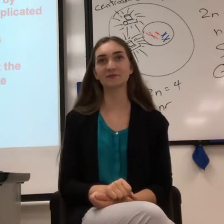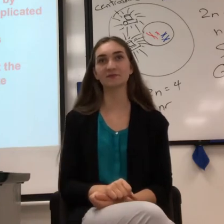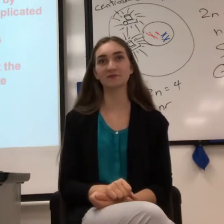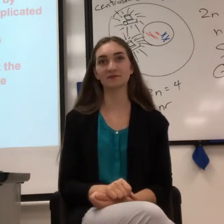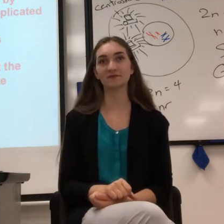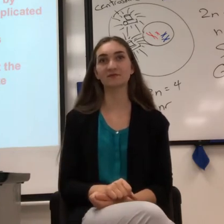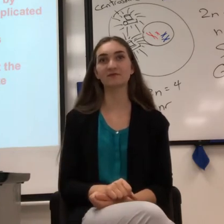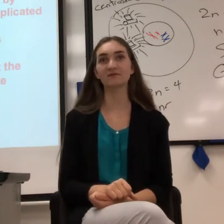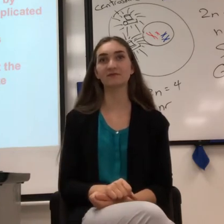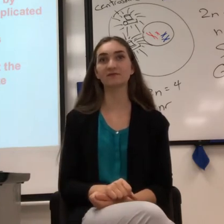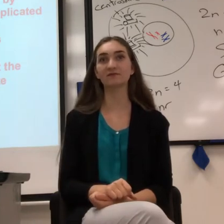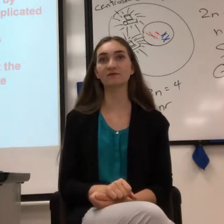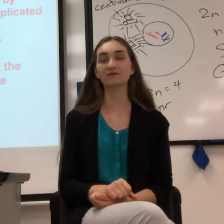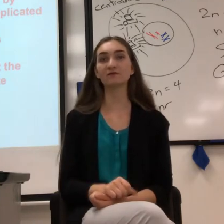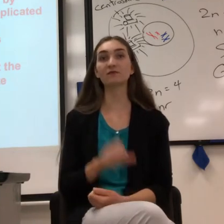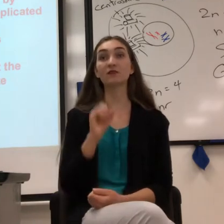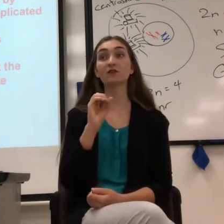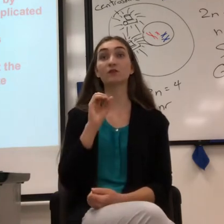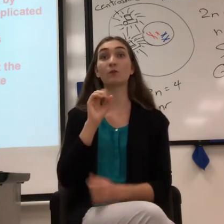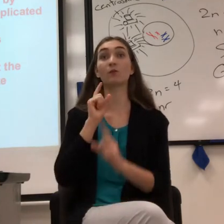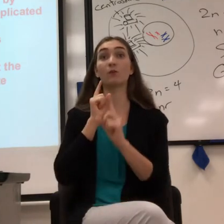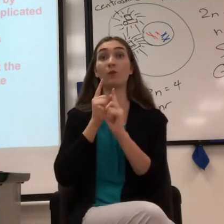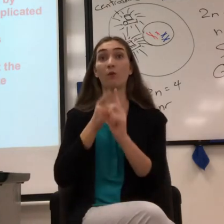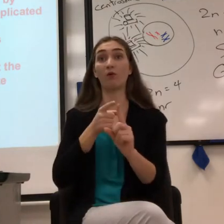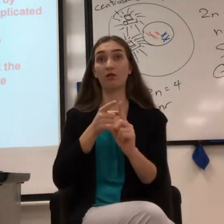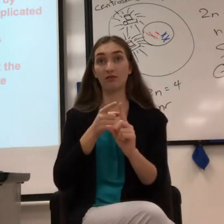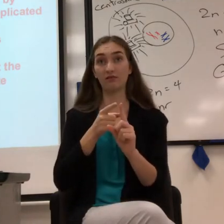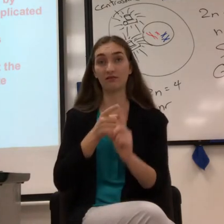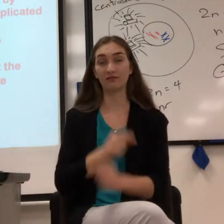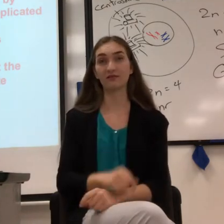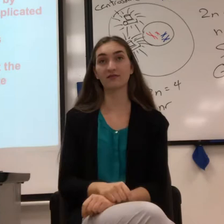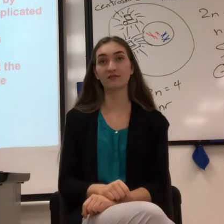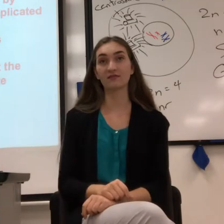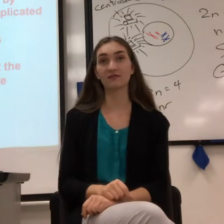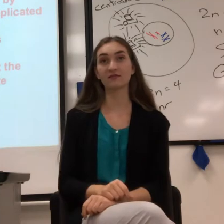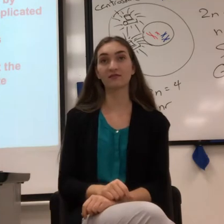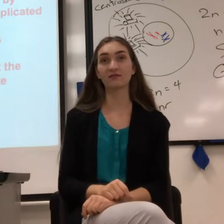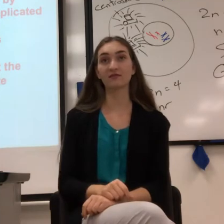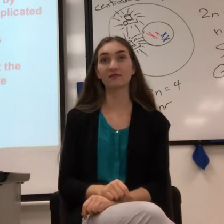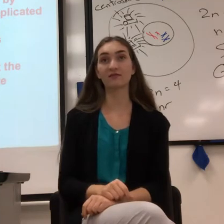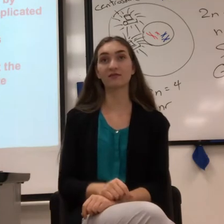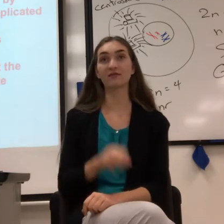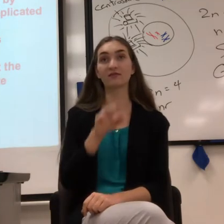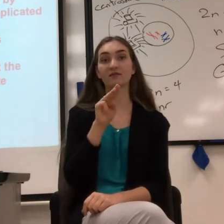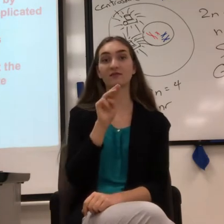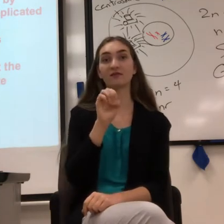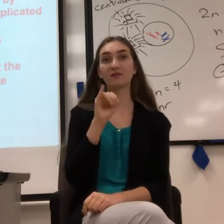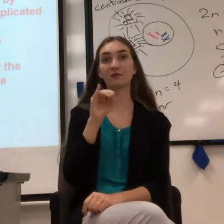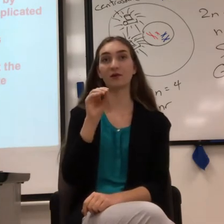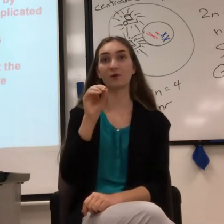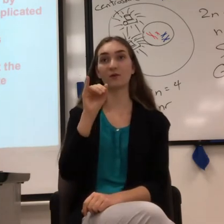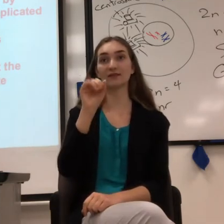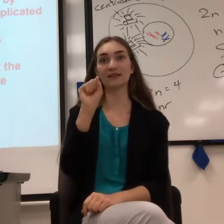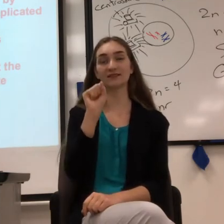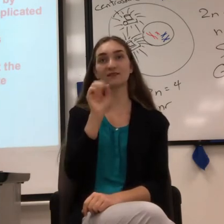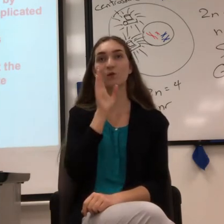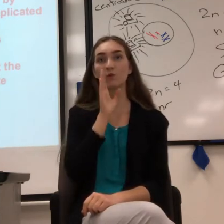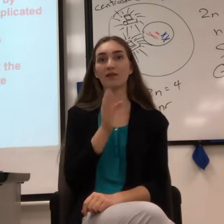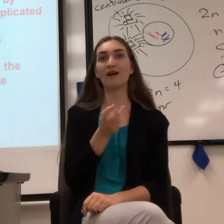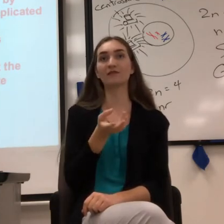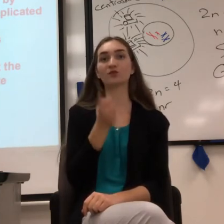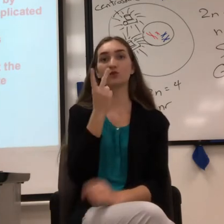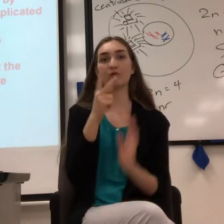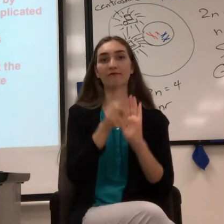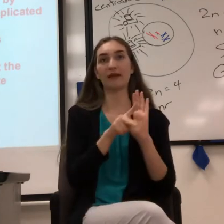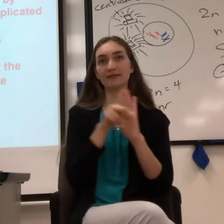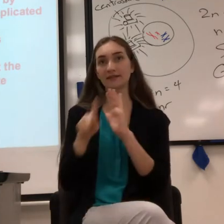Yes. So the goal is meiosis. It'll take place in 2 phases. There's